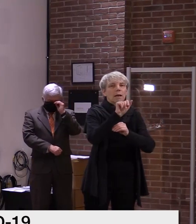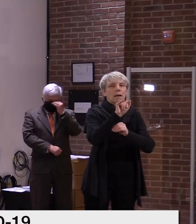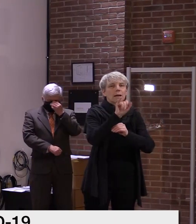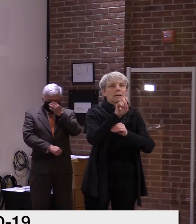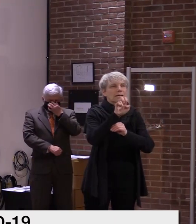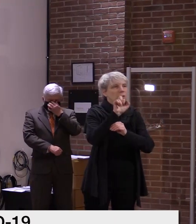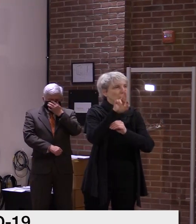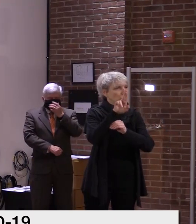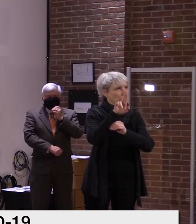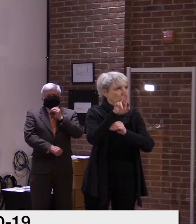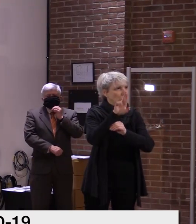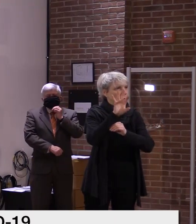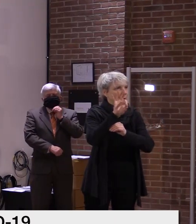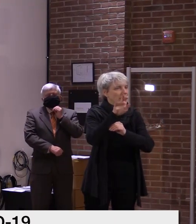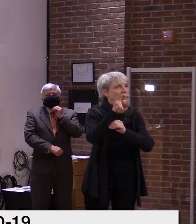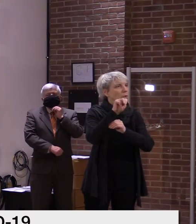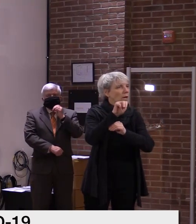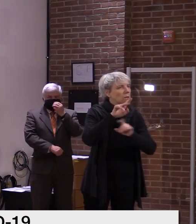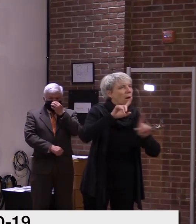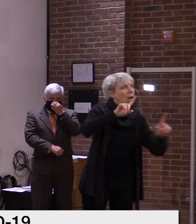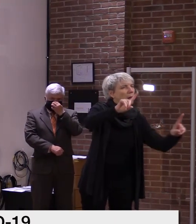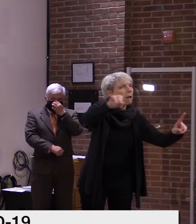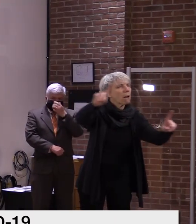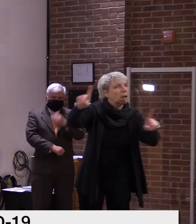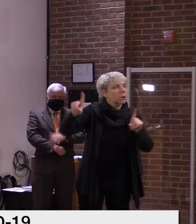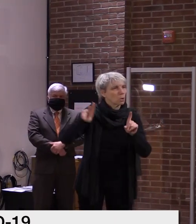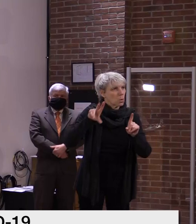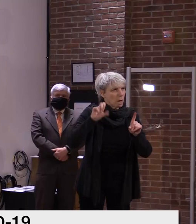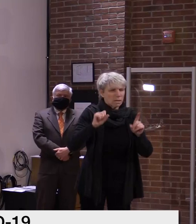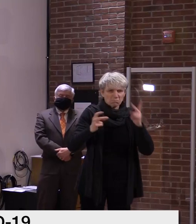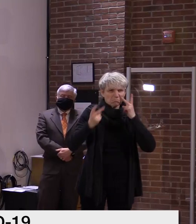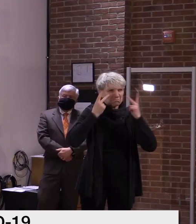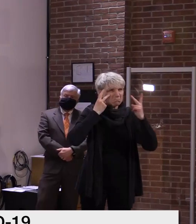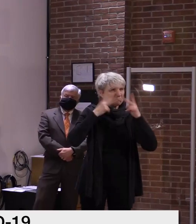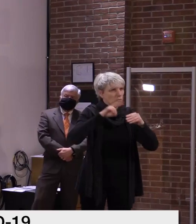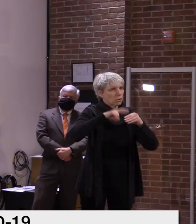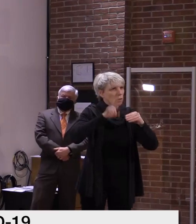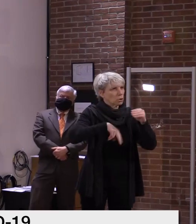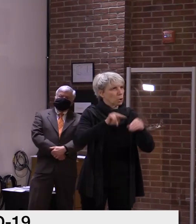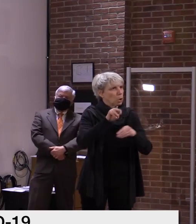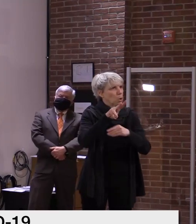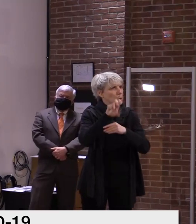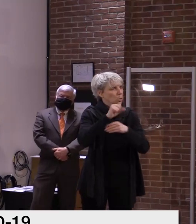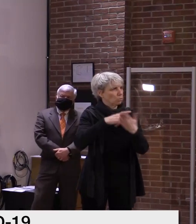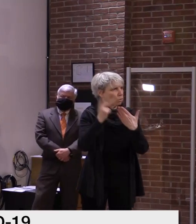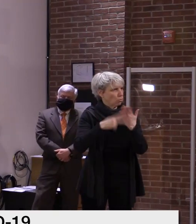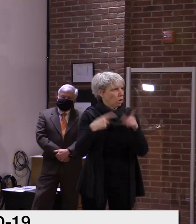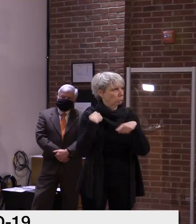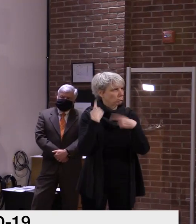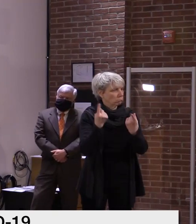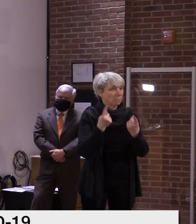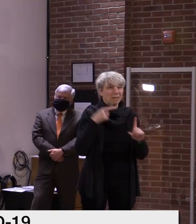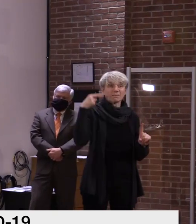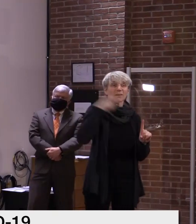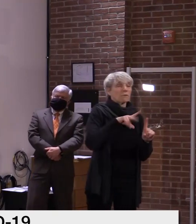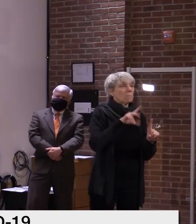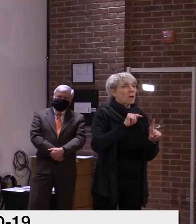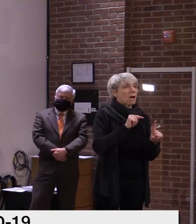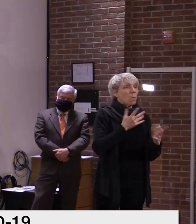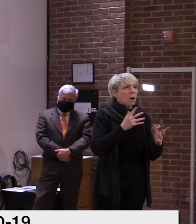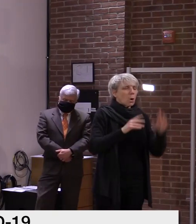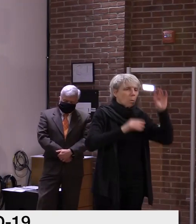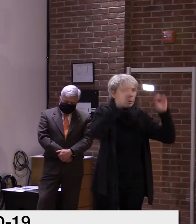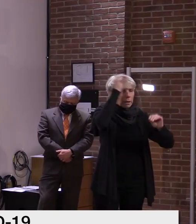been on the news a fair amount, but we don't have any specific Vermont